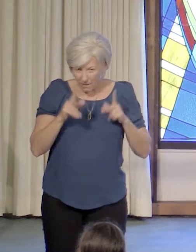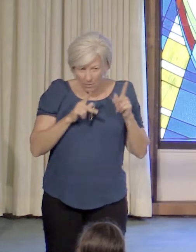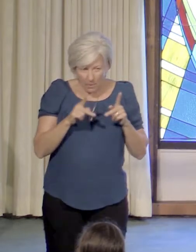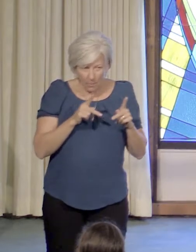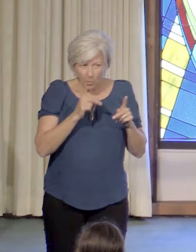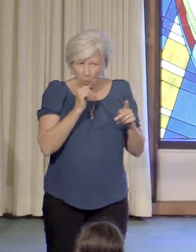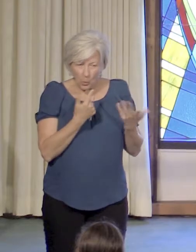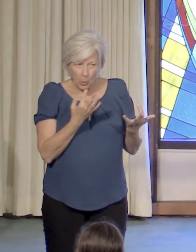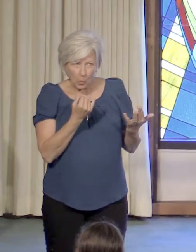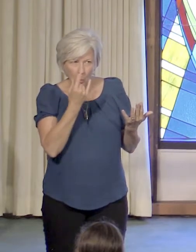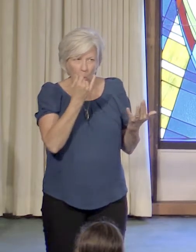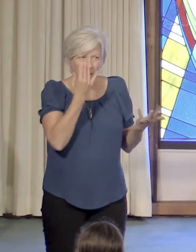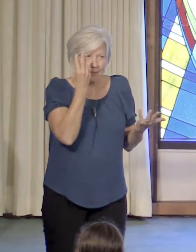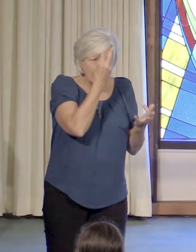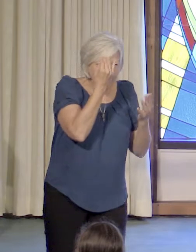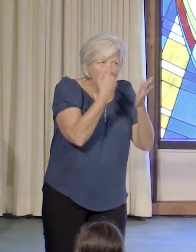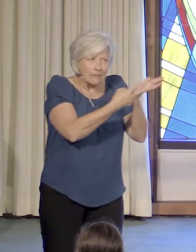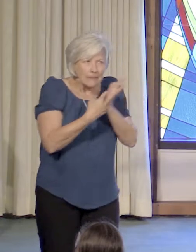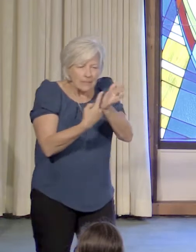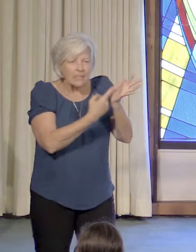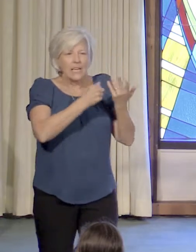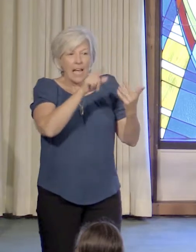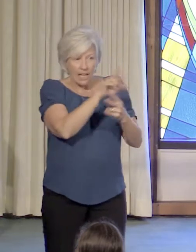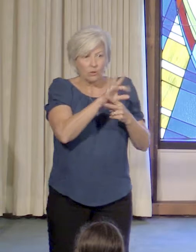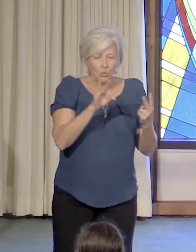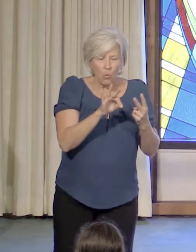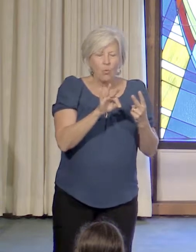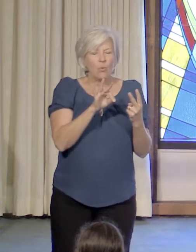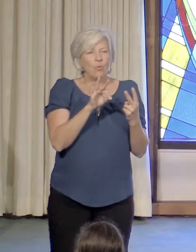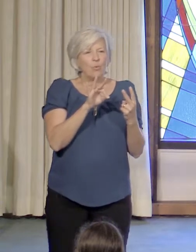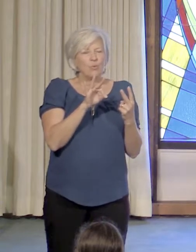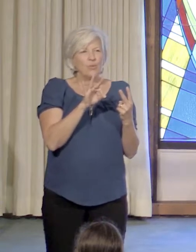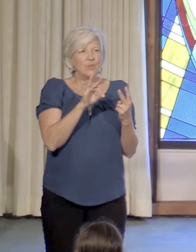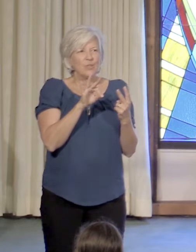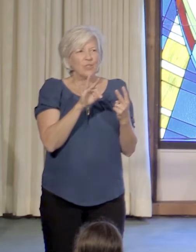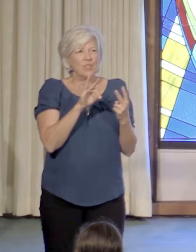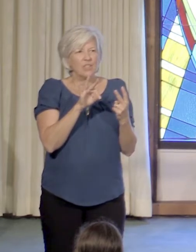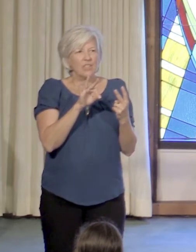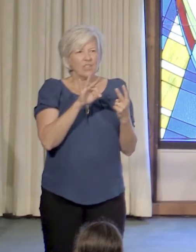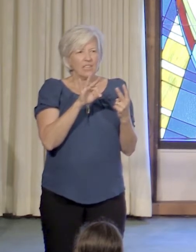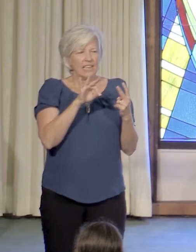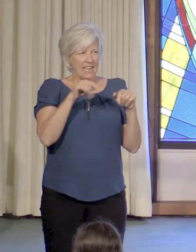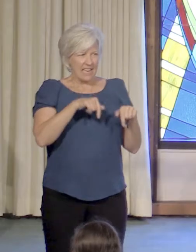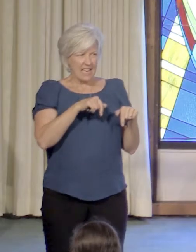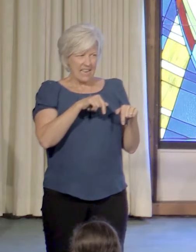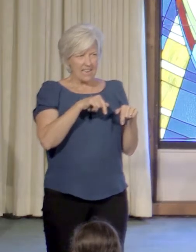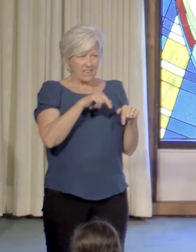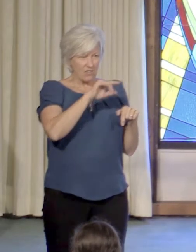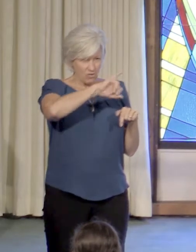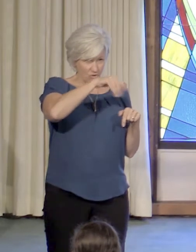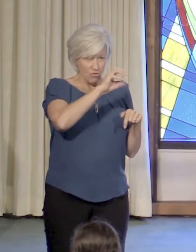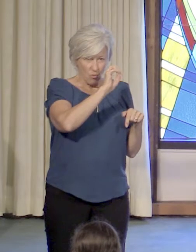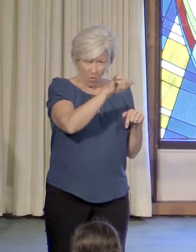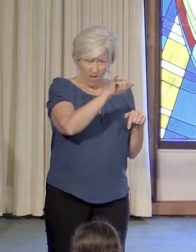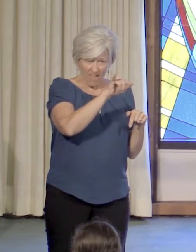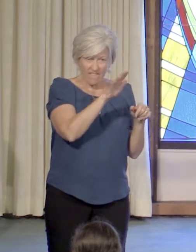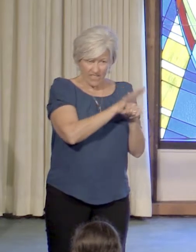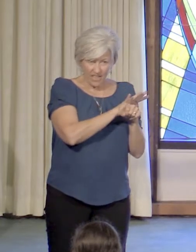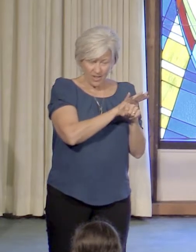that chose, and we eventually all got together and approved those, but for those people who said, this church needs to be joy-filled,